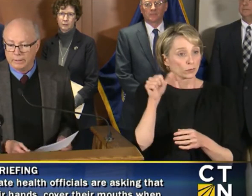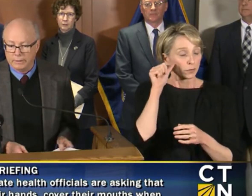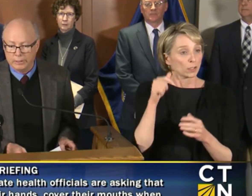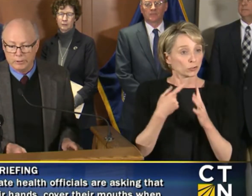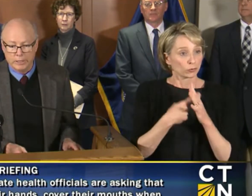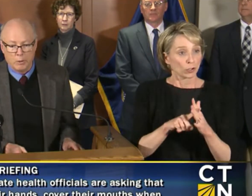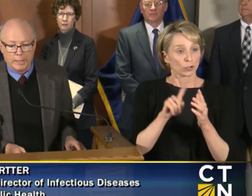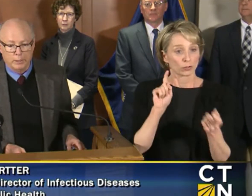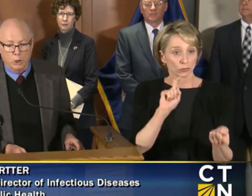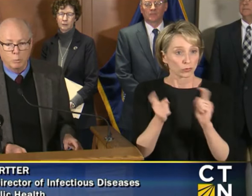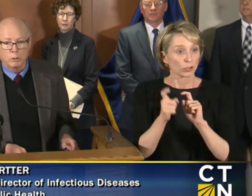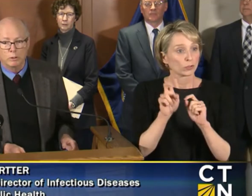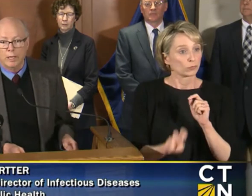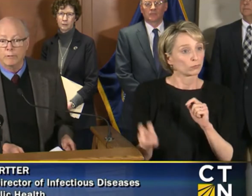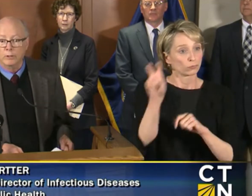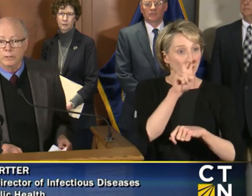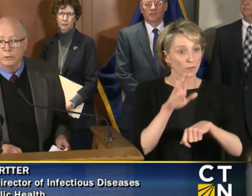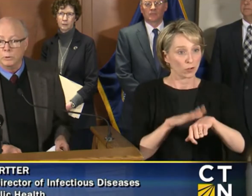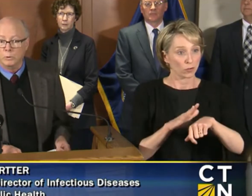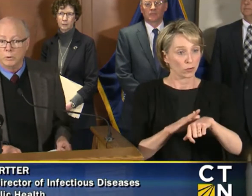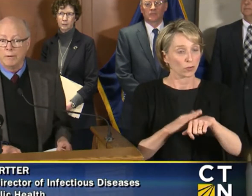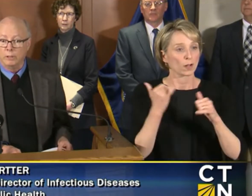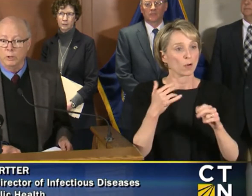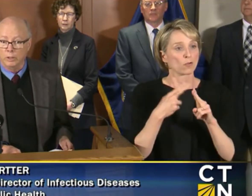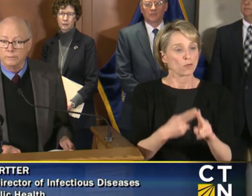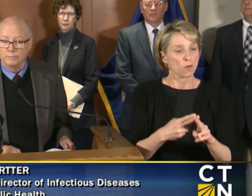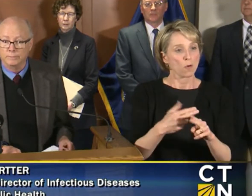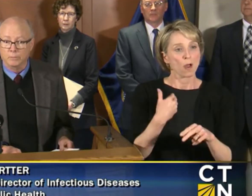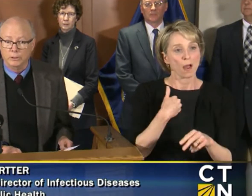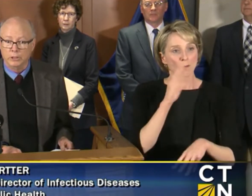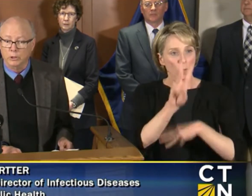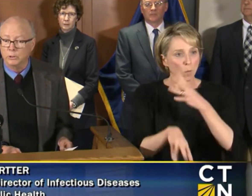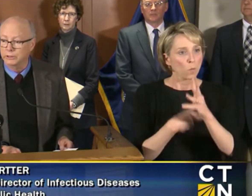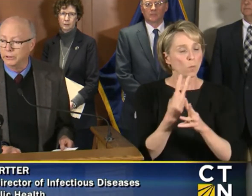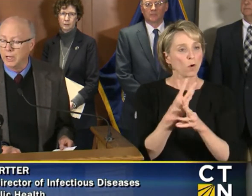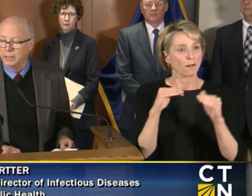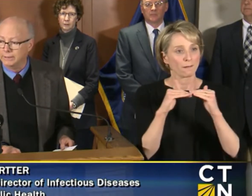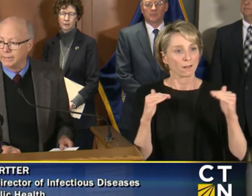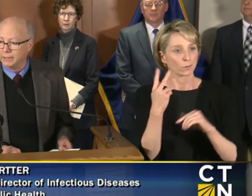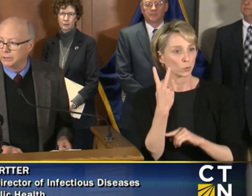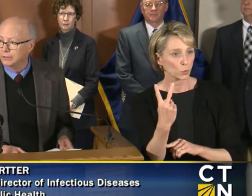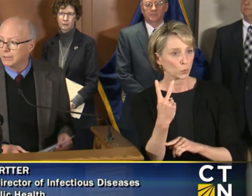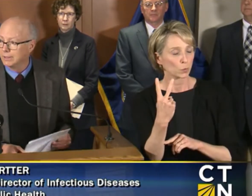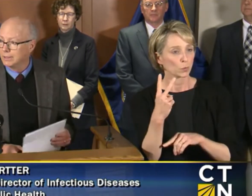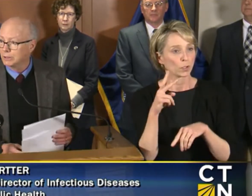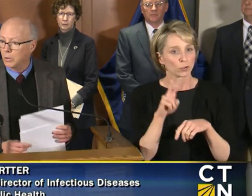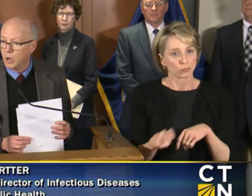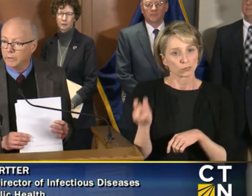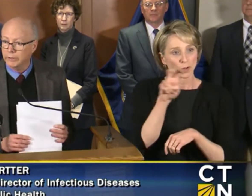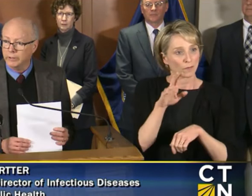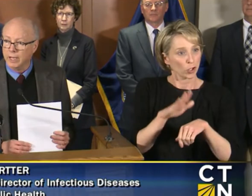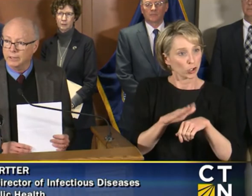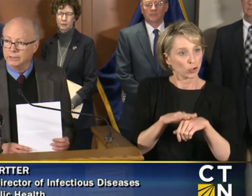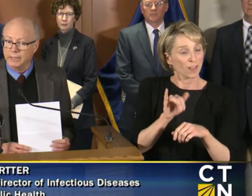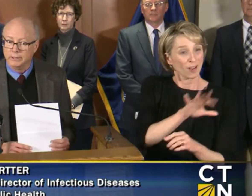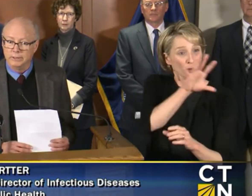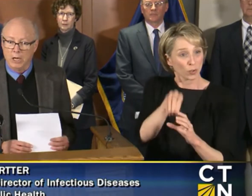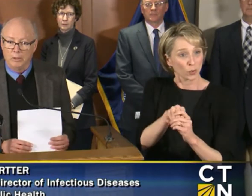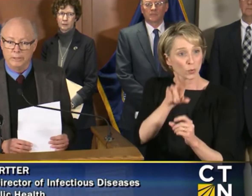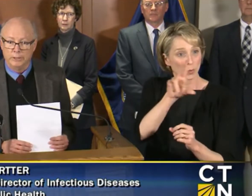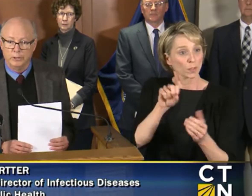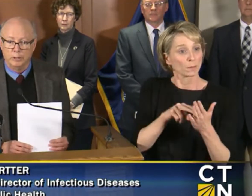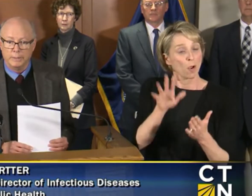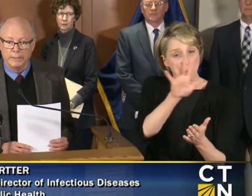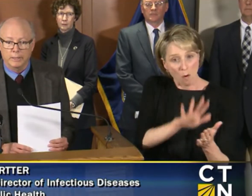and there is now a global level 2 travel alert, which includes the United States. So all of the United States is